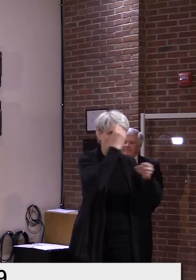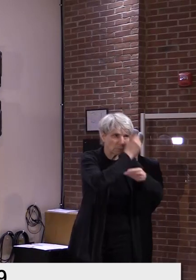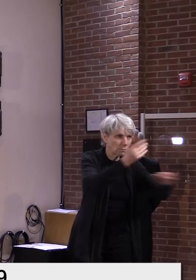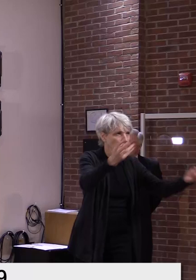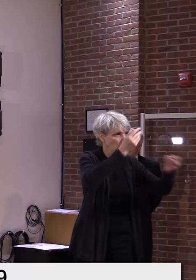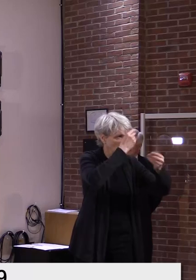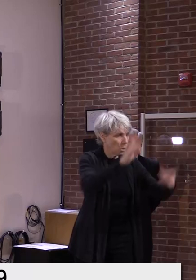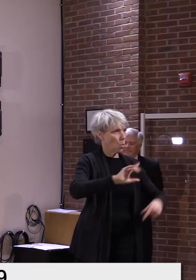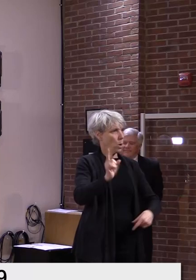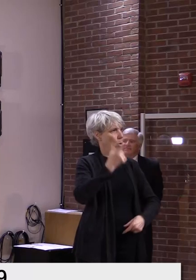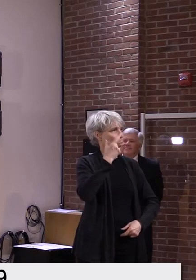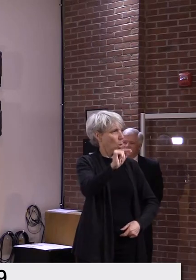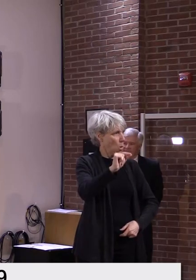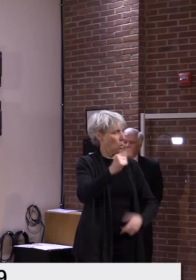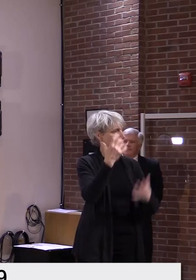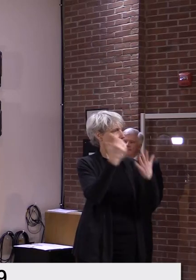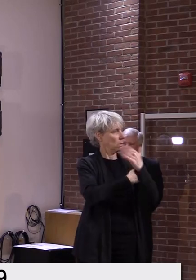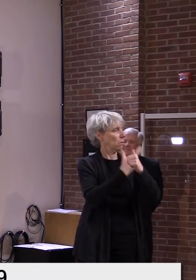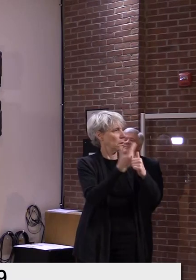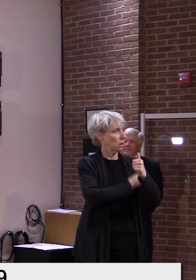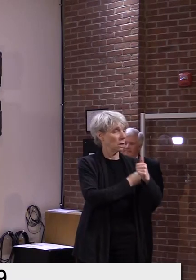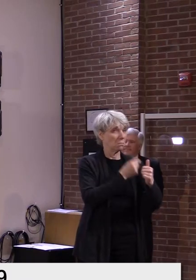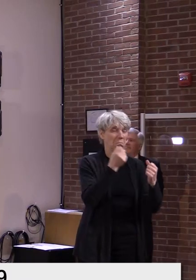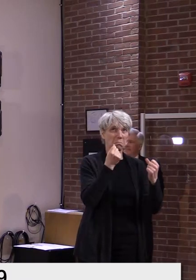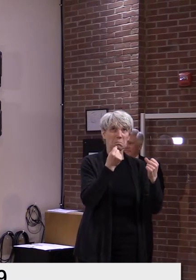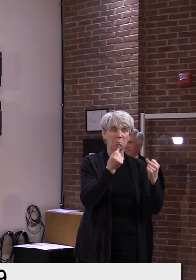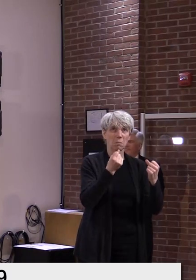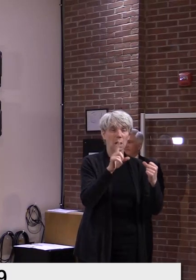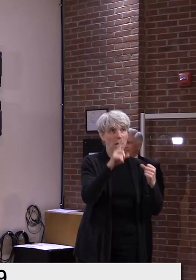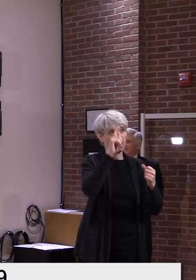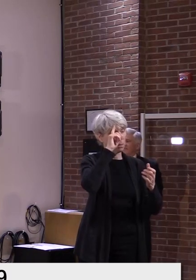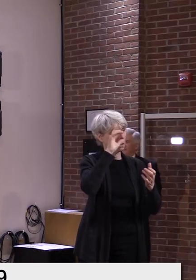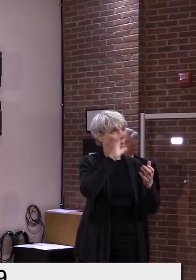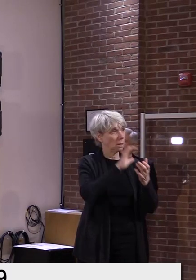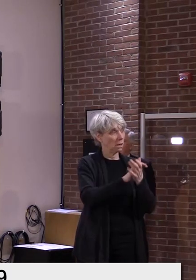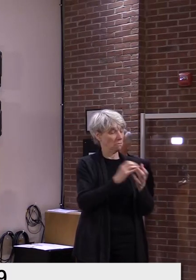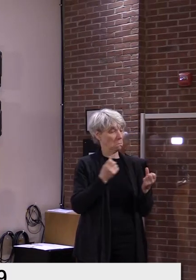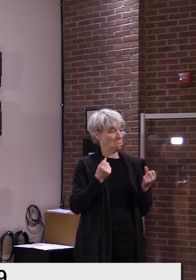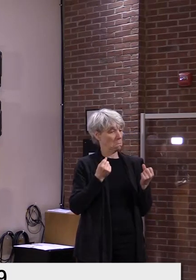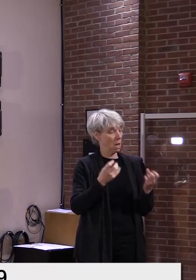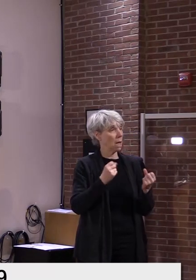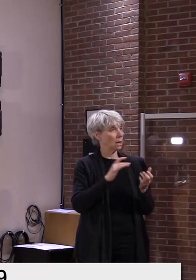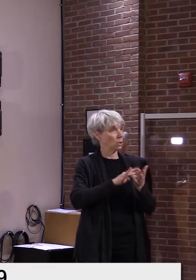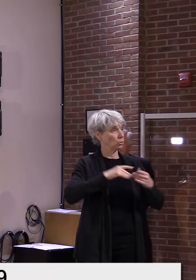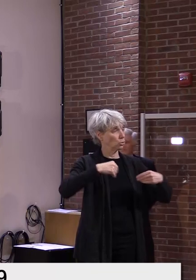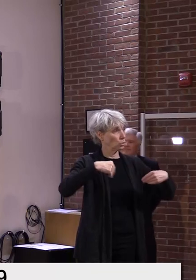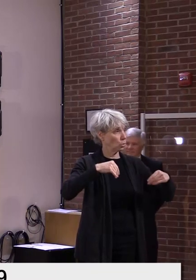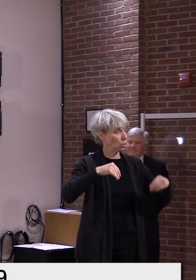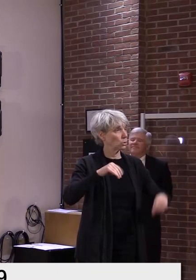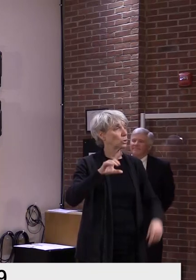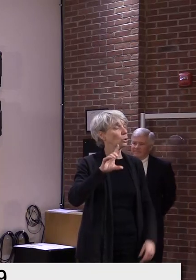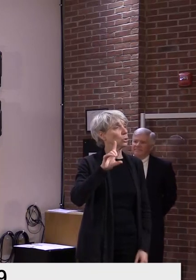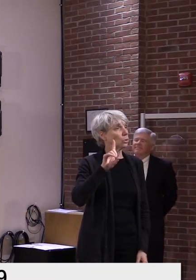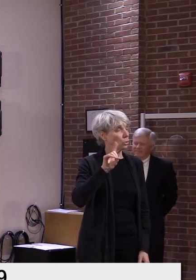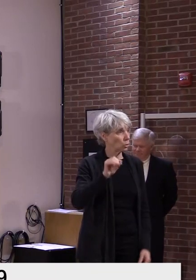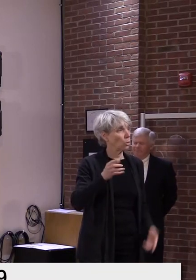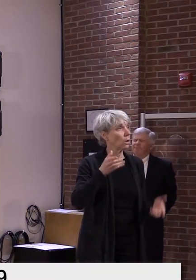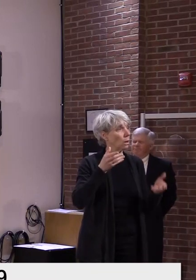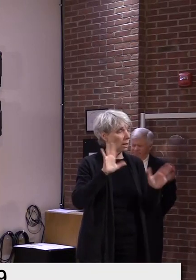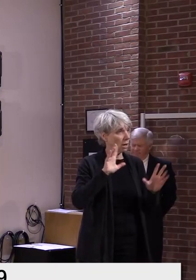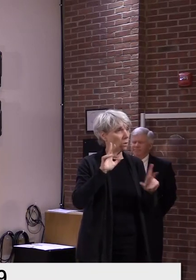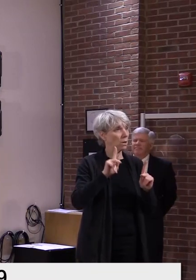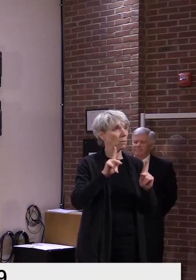that. And many, I believe there are many of the pharmacies that have adopted this method of